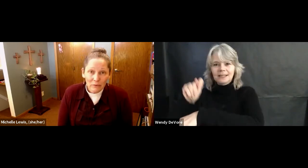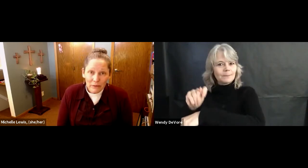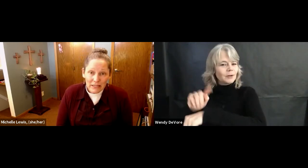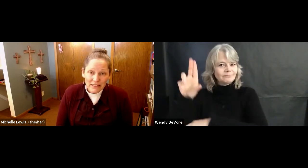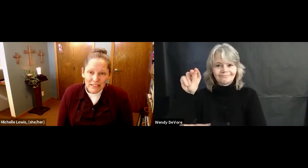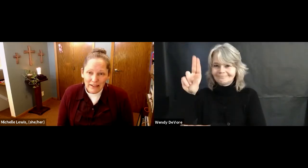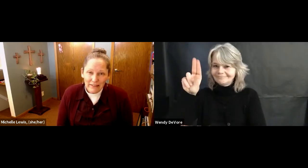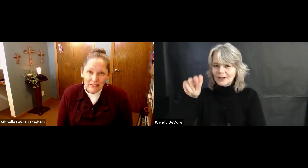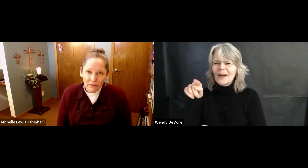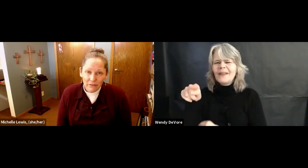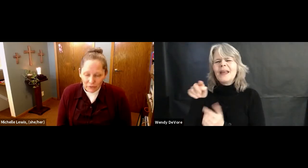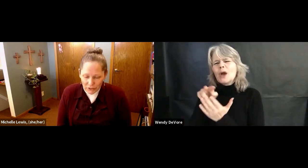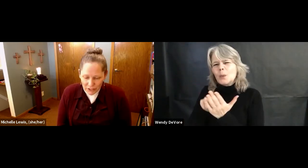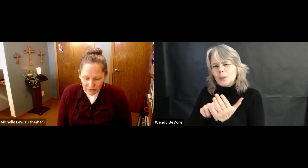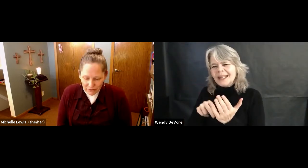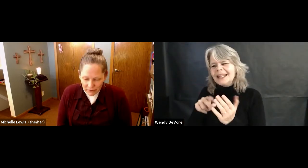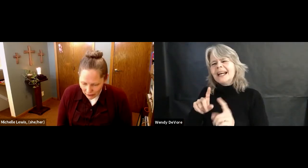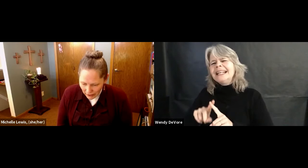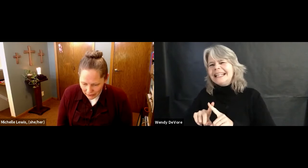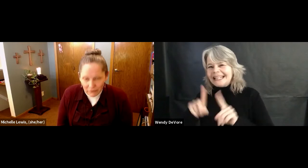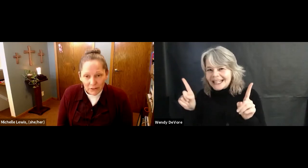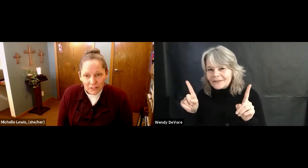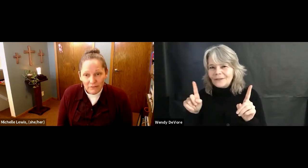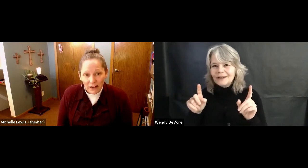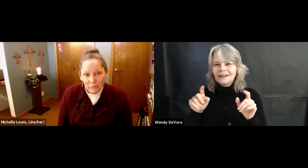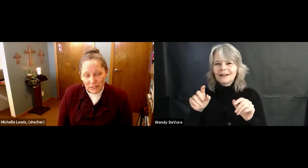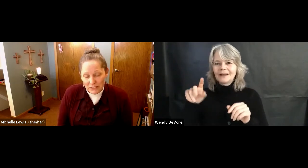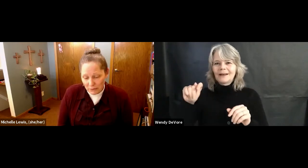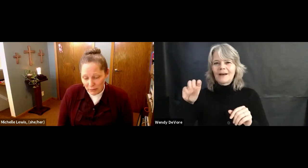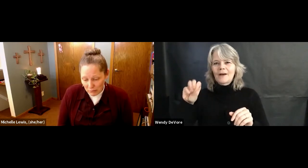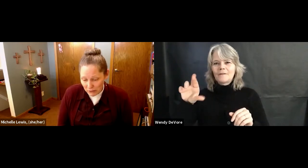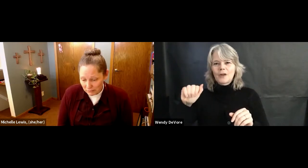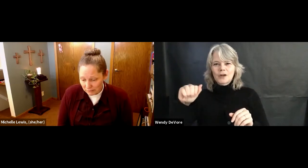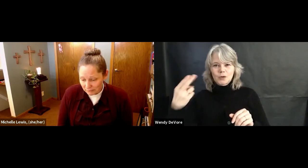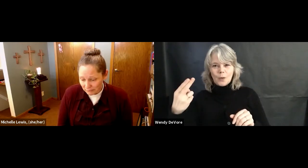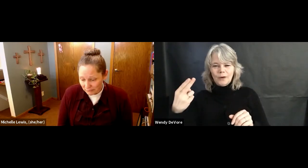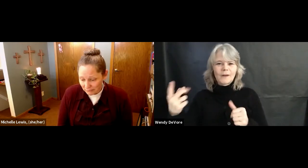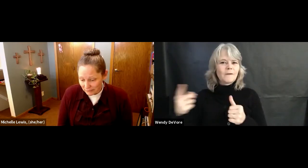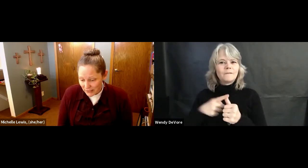And they read a slightly different version of the Torah, the first five books of the Bible.